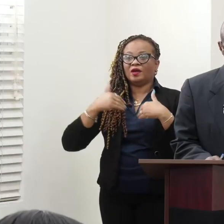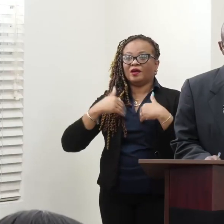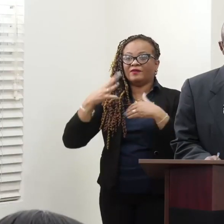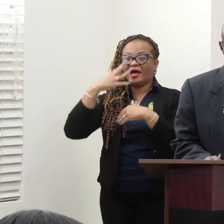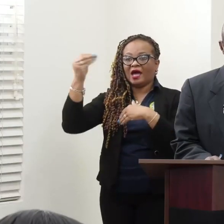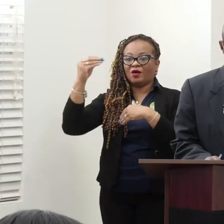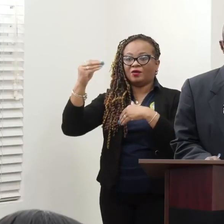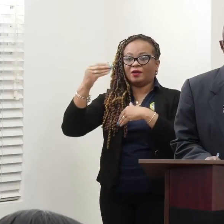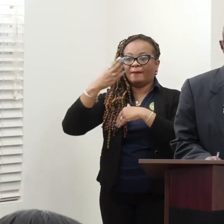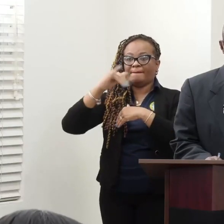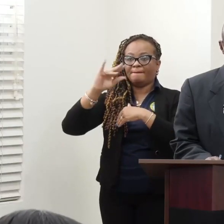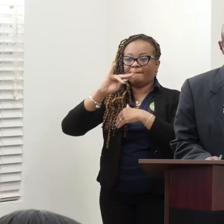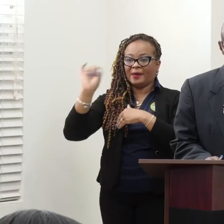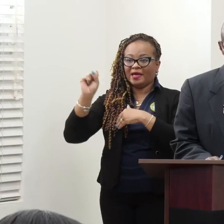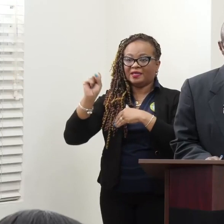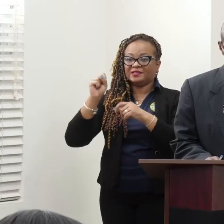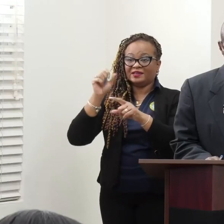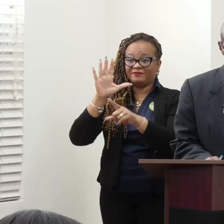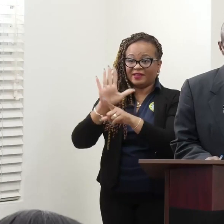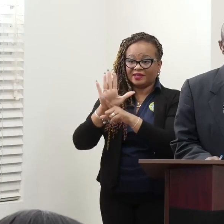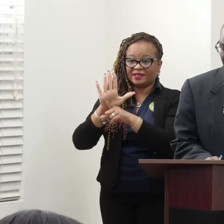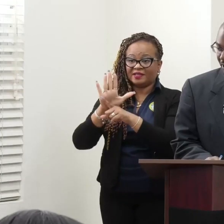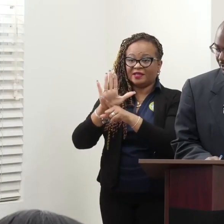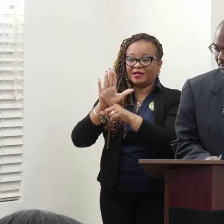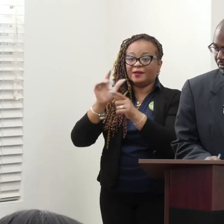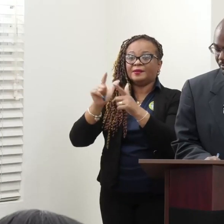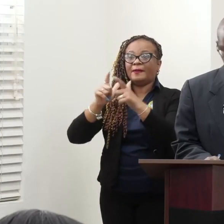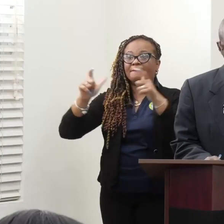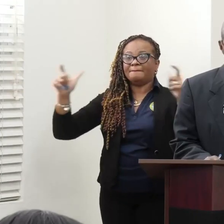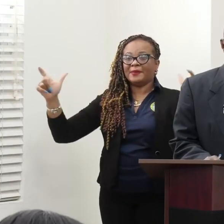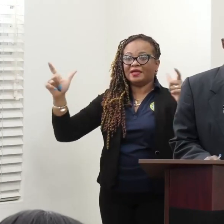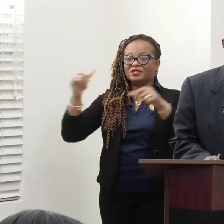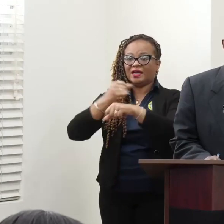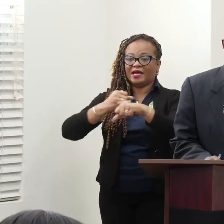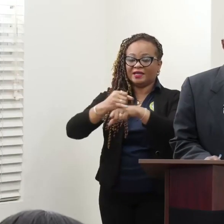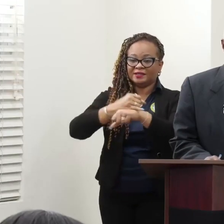outer rain bands affecting the major islands.